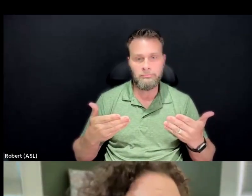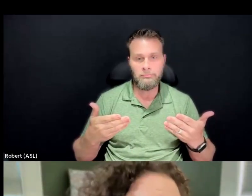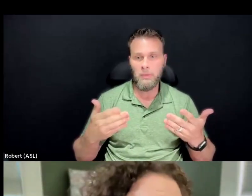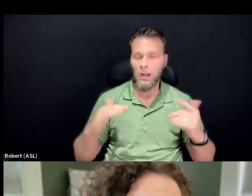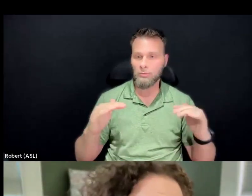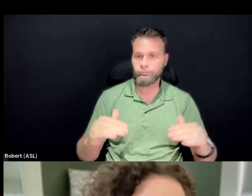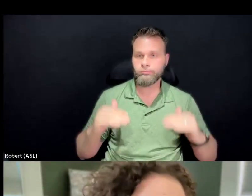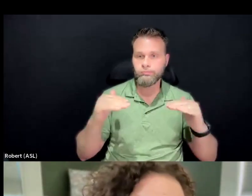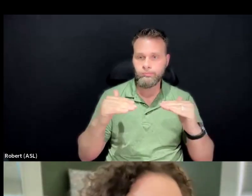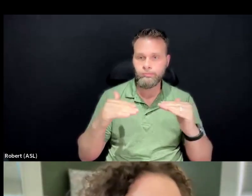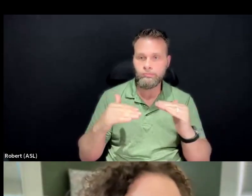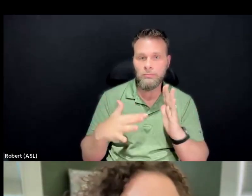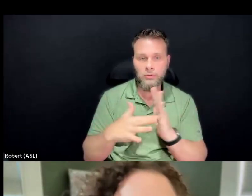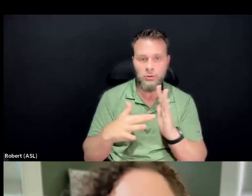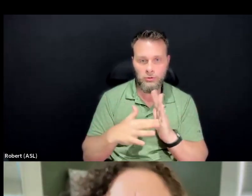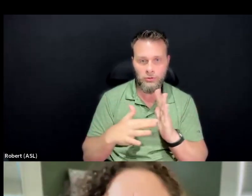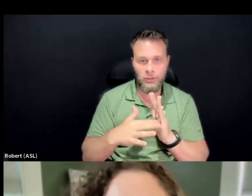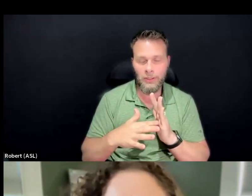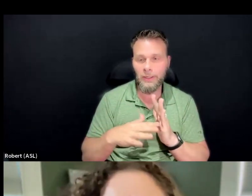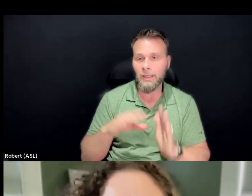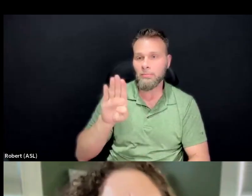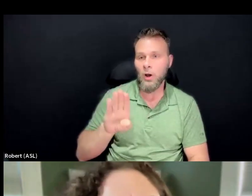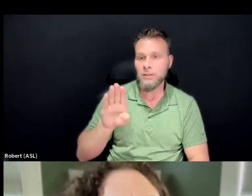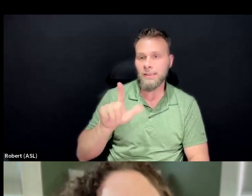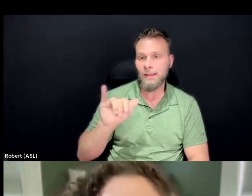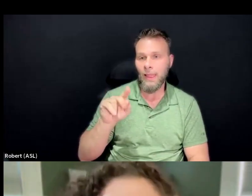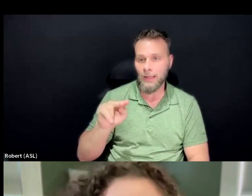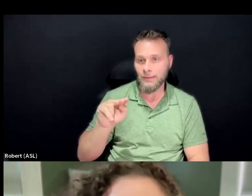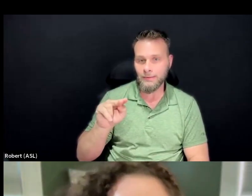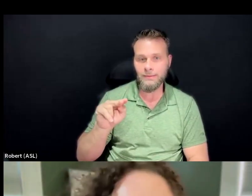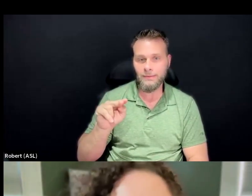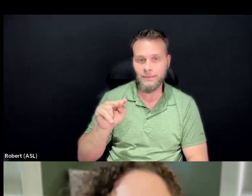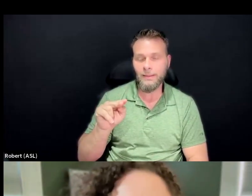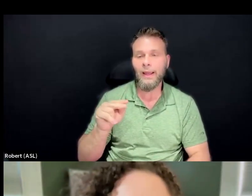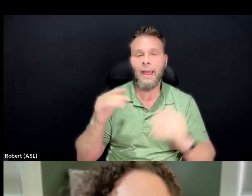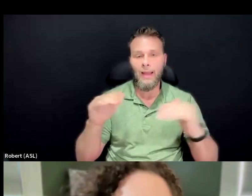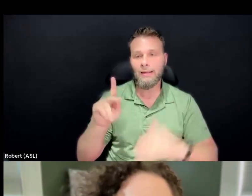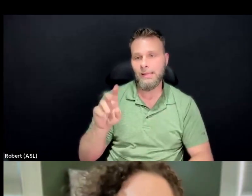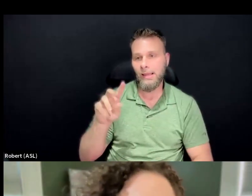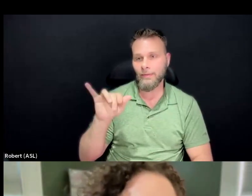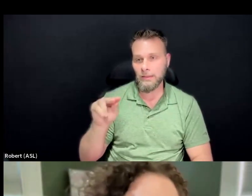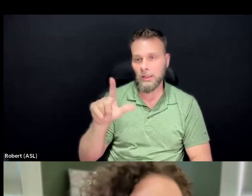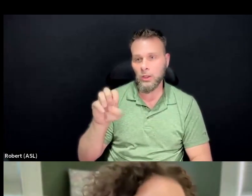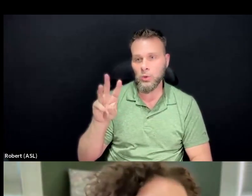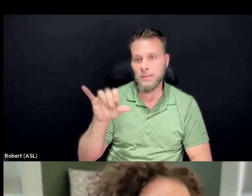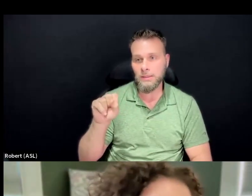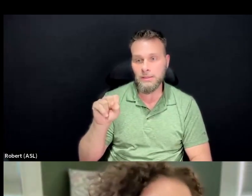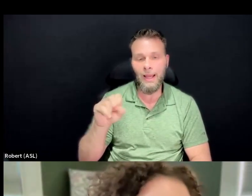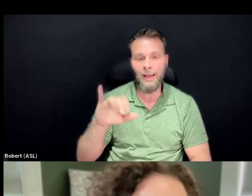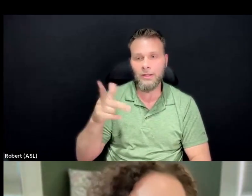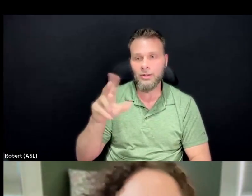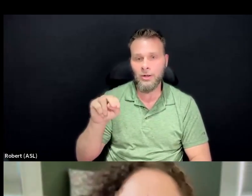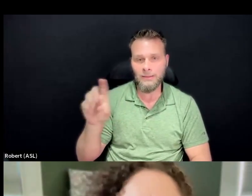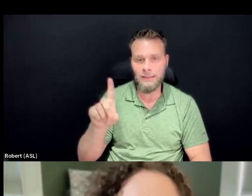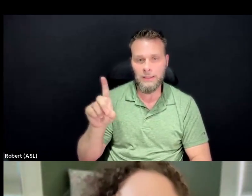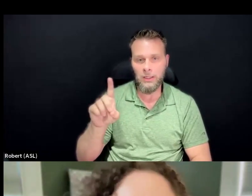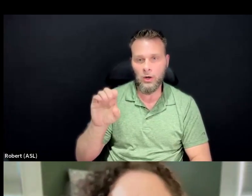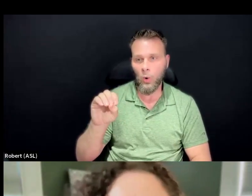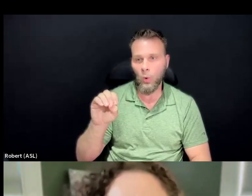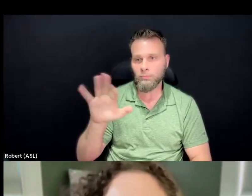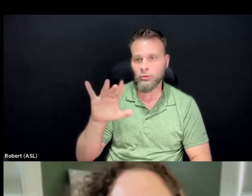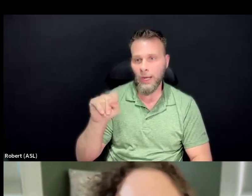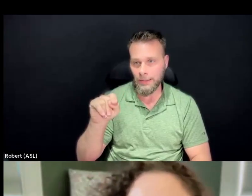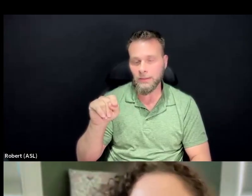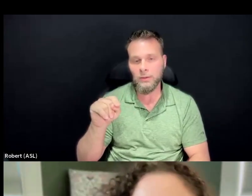at Boston Latin High School, and Kevin Lewis, a rising 11th grader at the John D. O'Brien High School. Take it away,